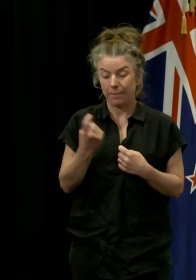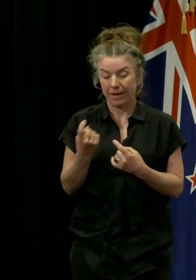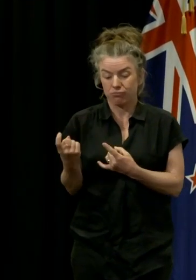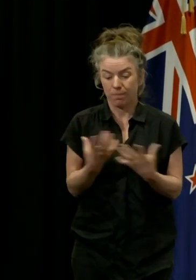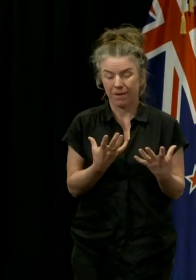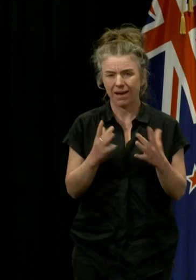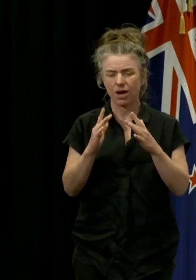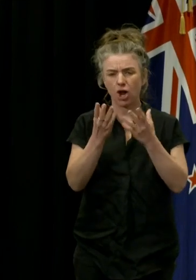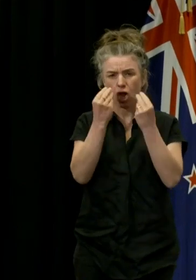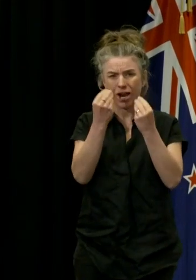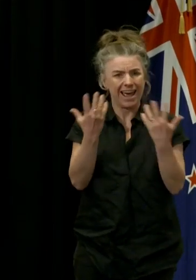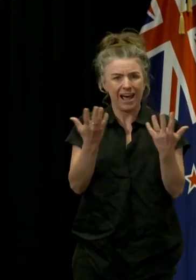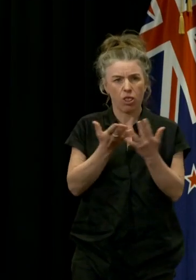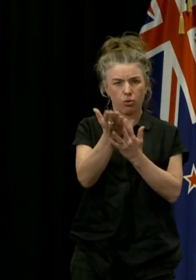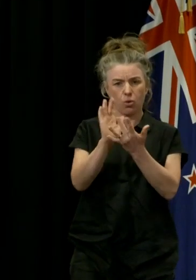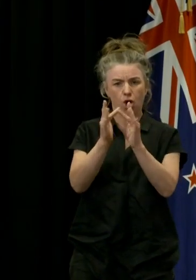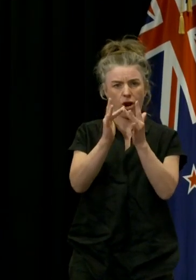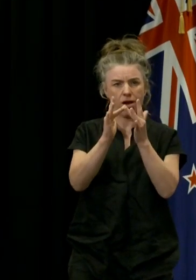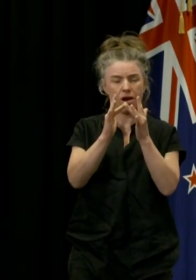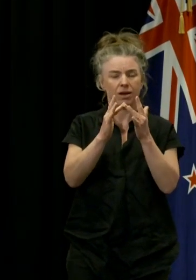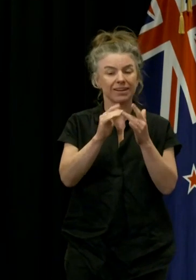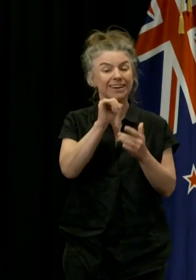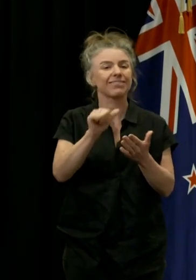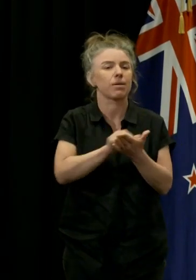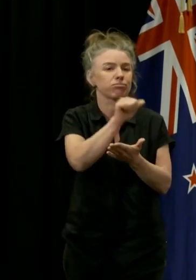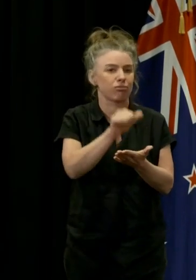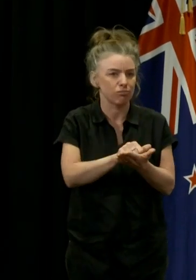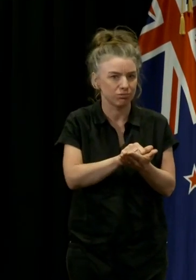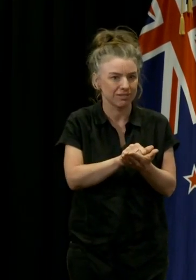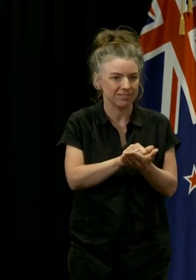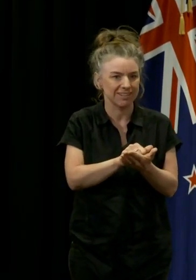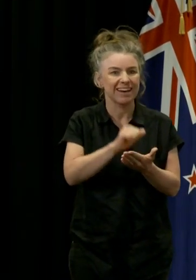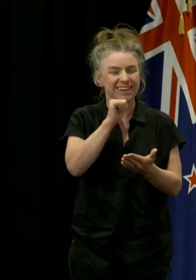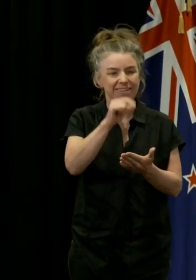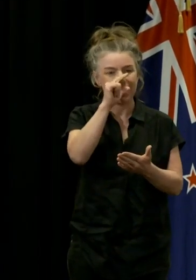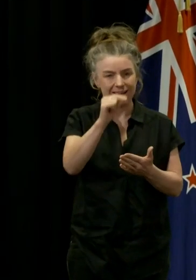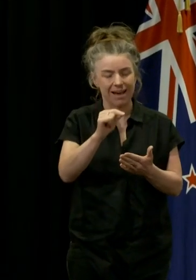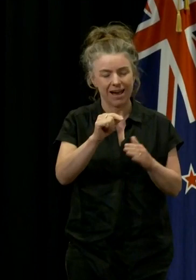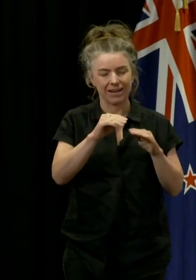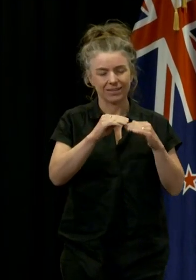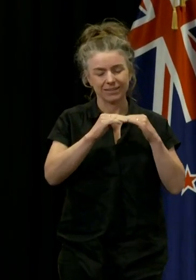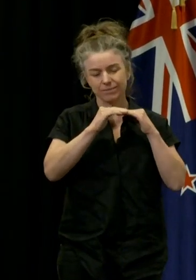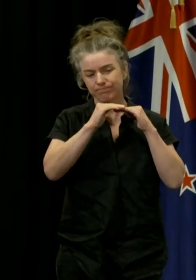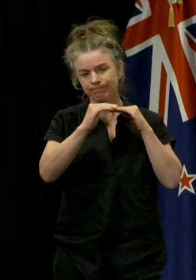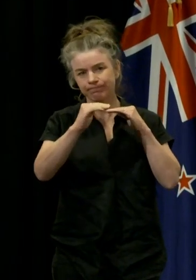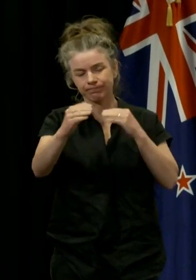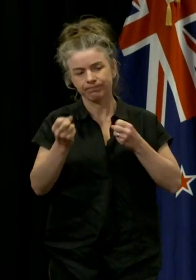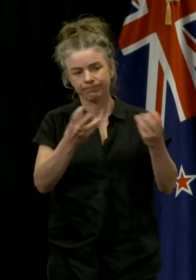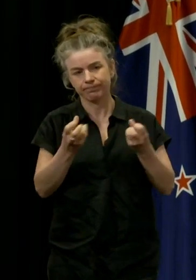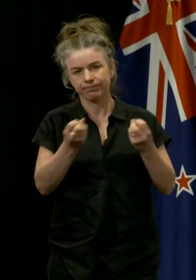in all educational settings where that is appropriate and where that can be delivered consistent with the